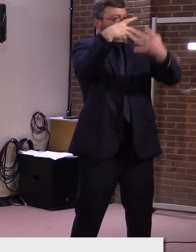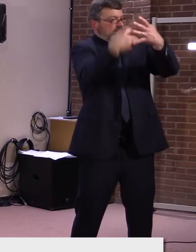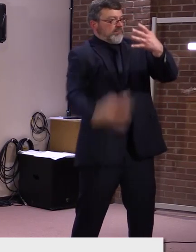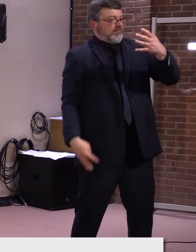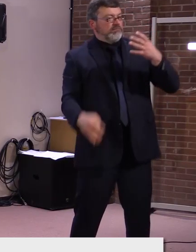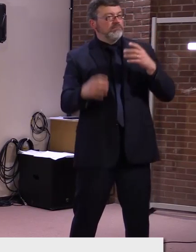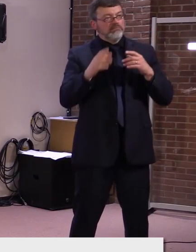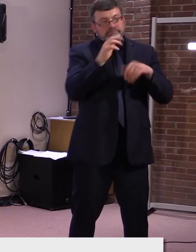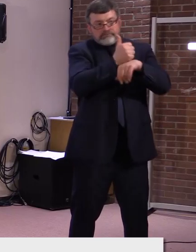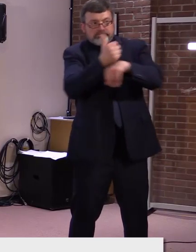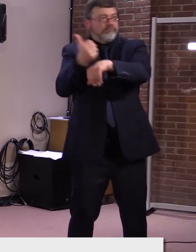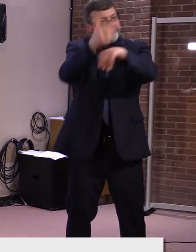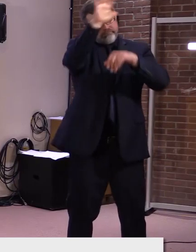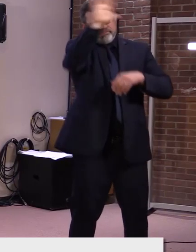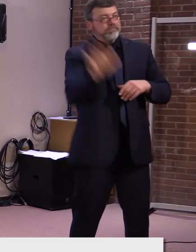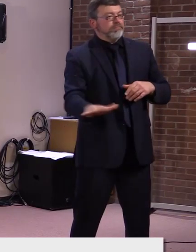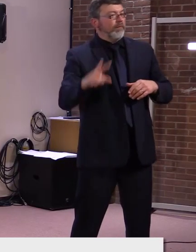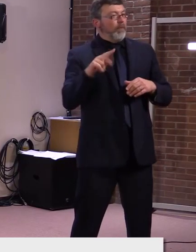accd.vermont.gov/vaccine or